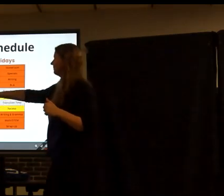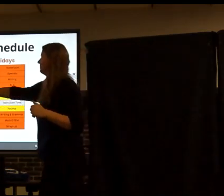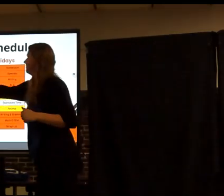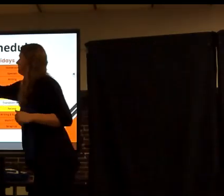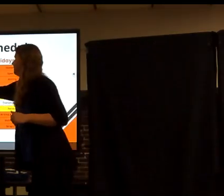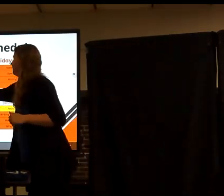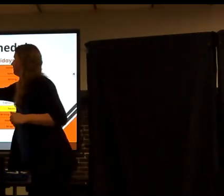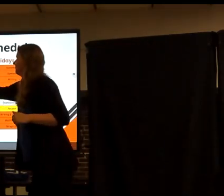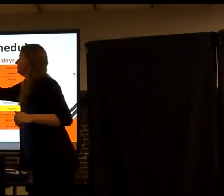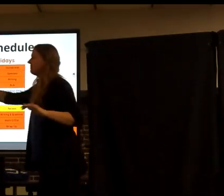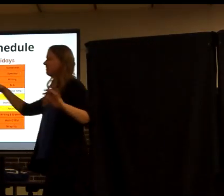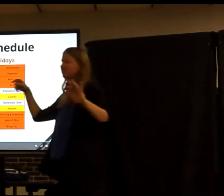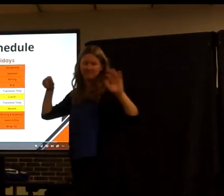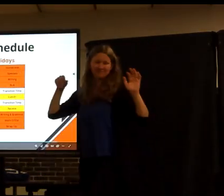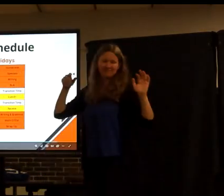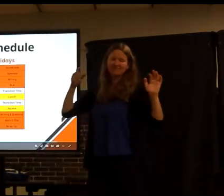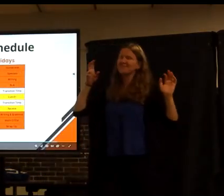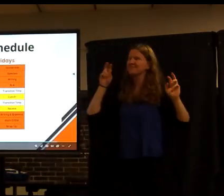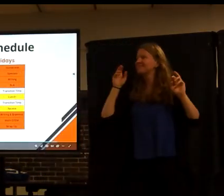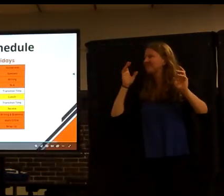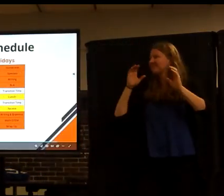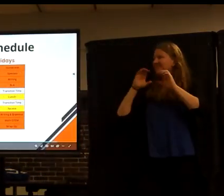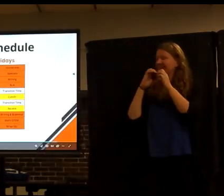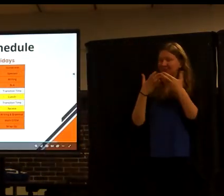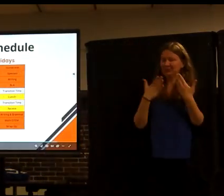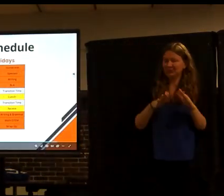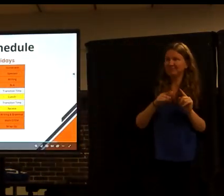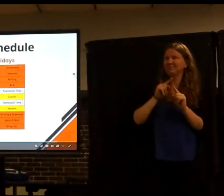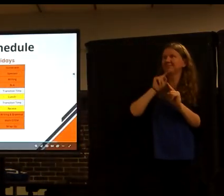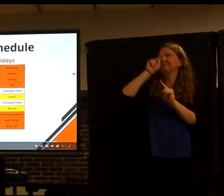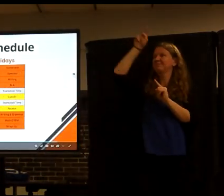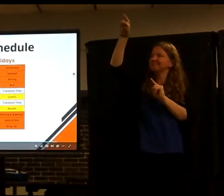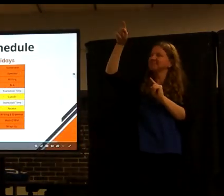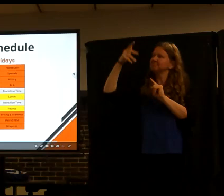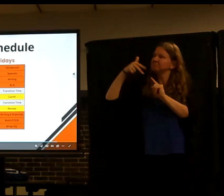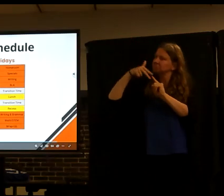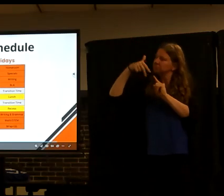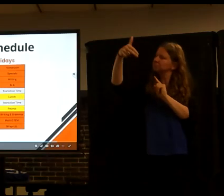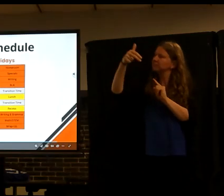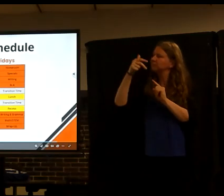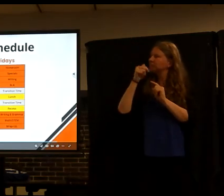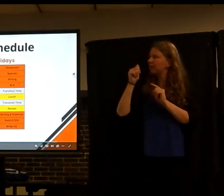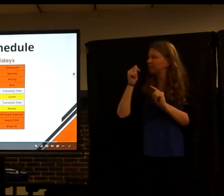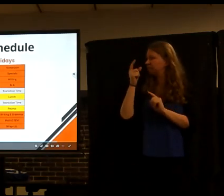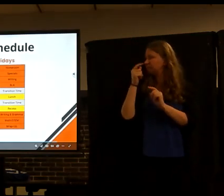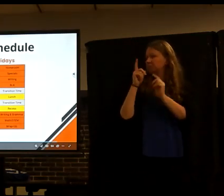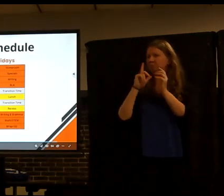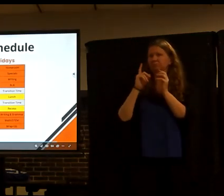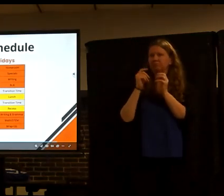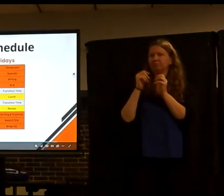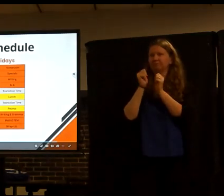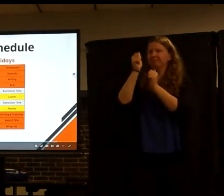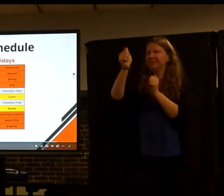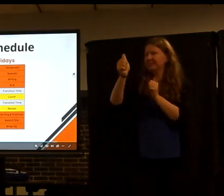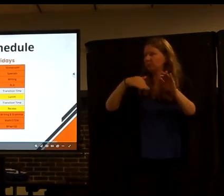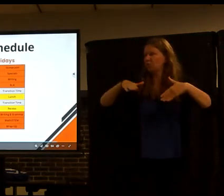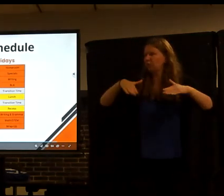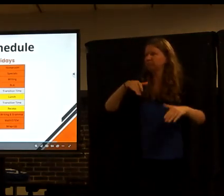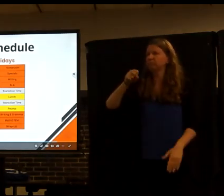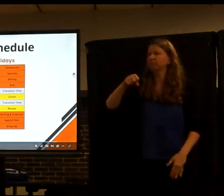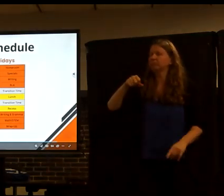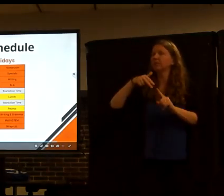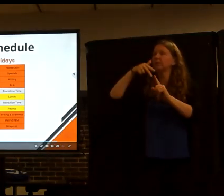daily. You see we've had to input a transition time for that walk. So